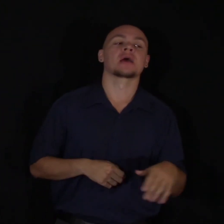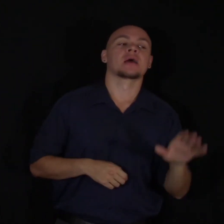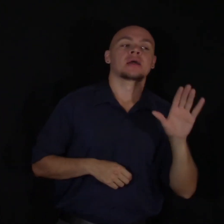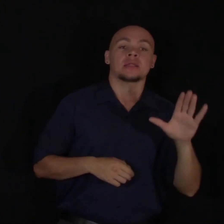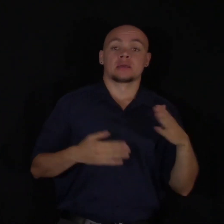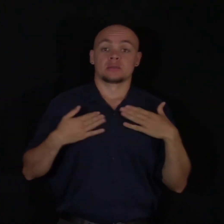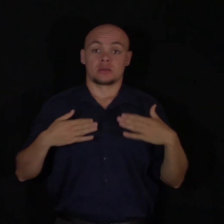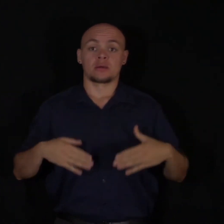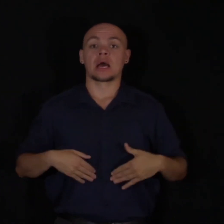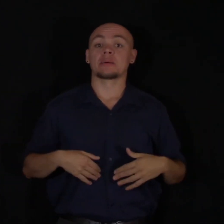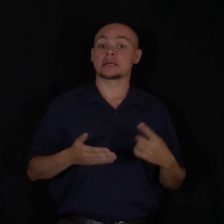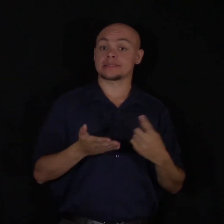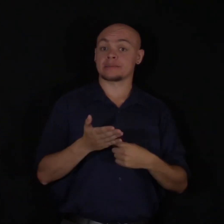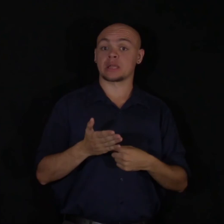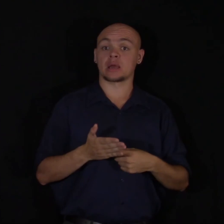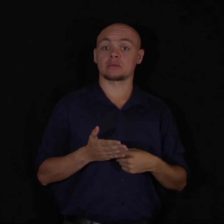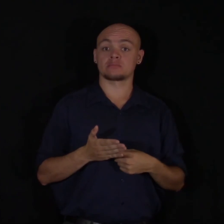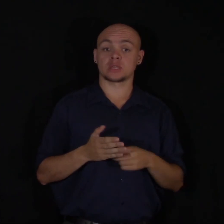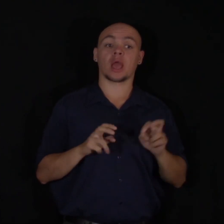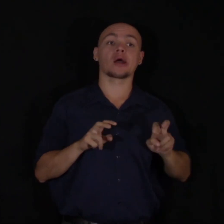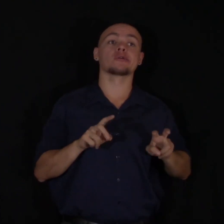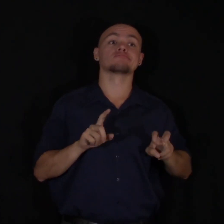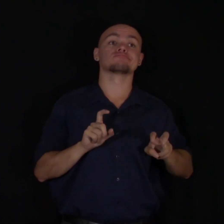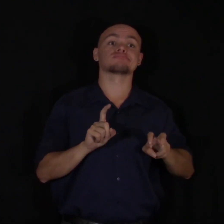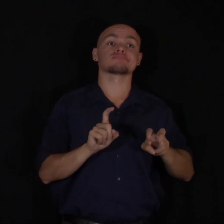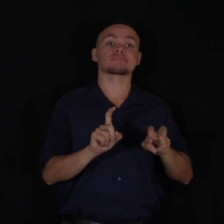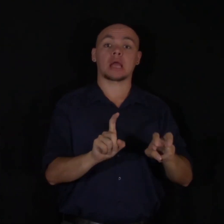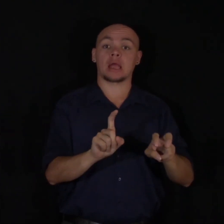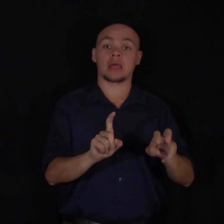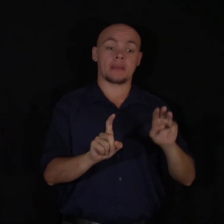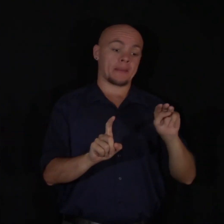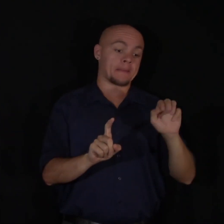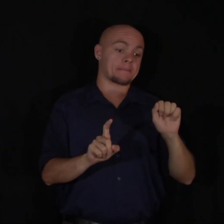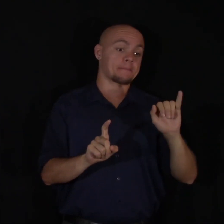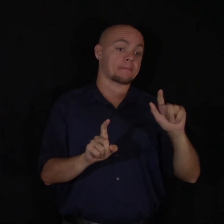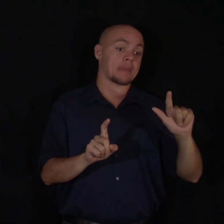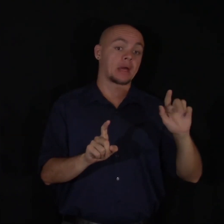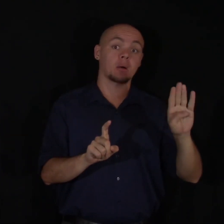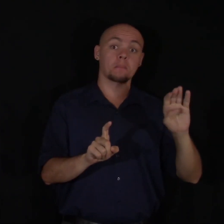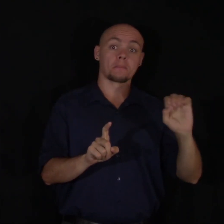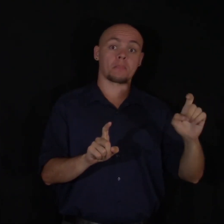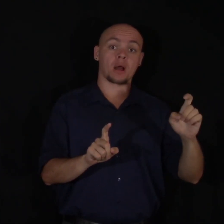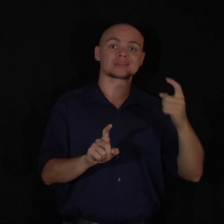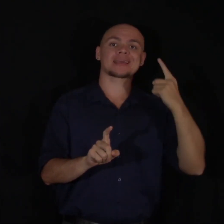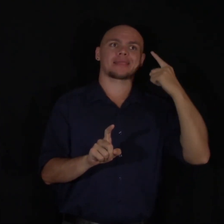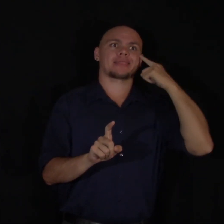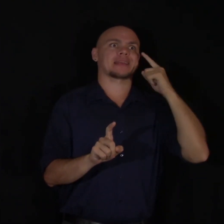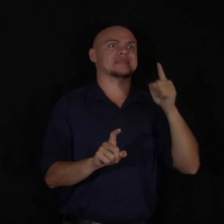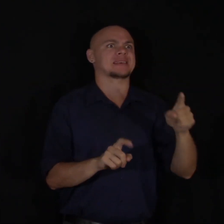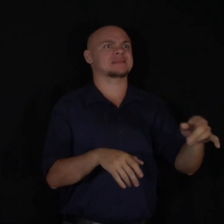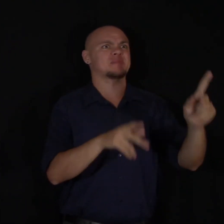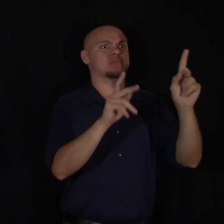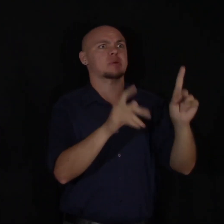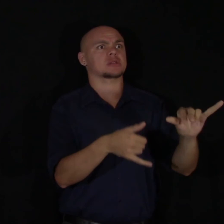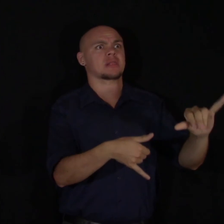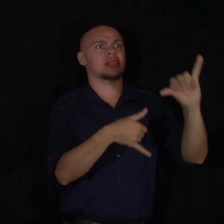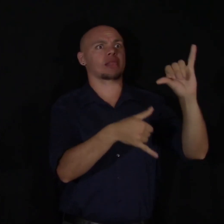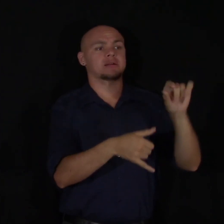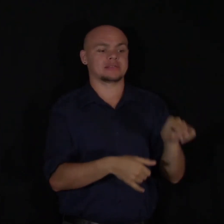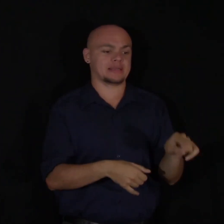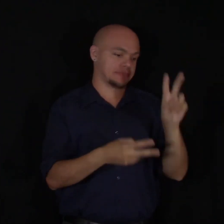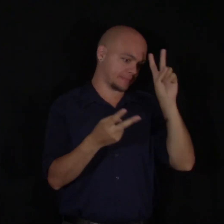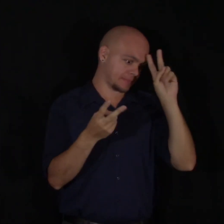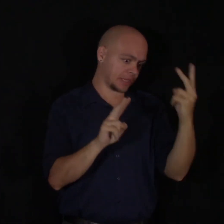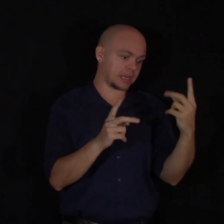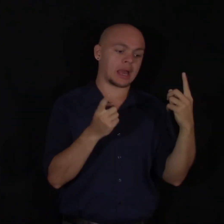when we're out walking, he confuses mailboxes for large people. He just can't quite get it in his head.